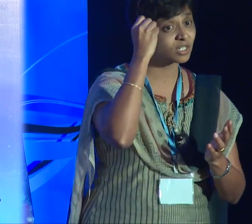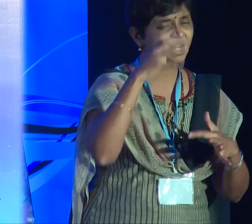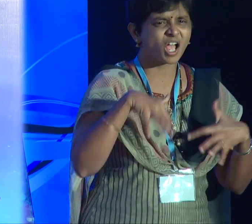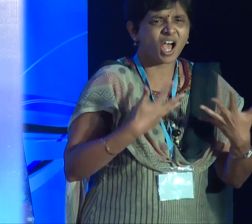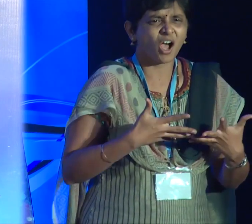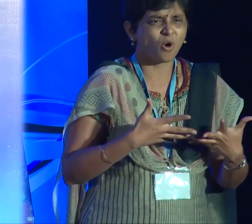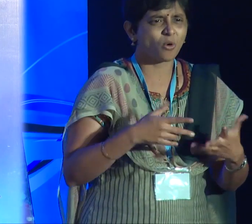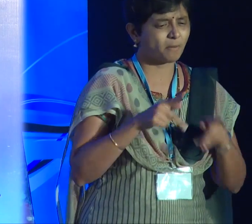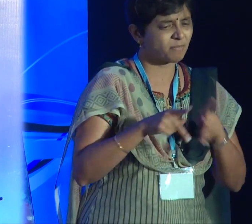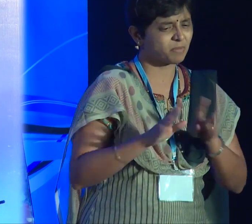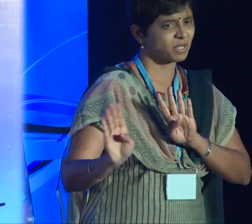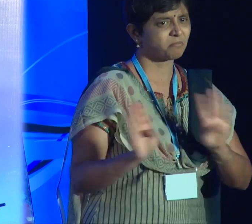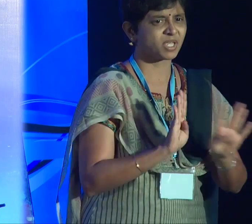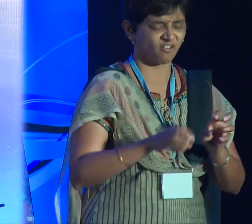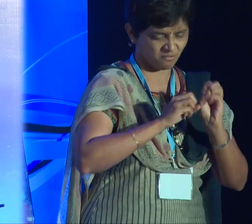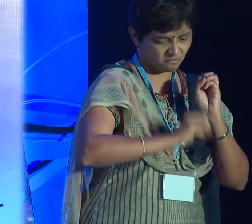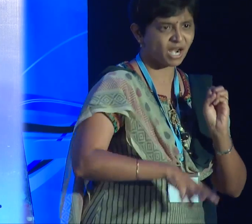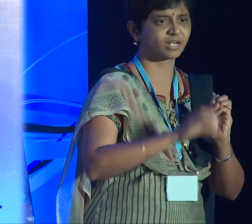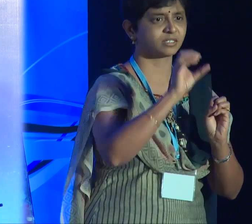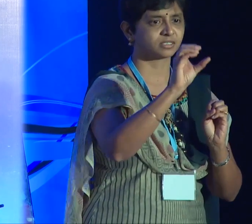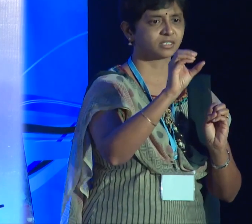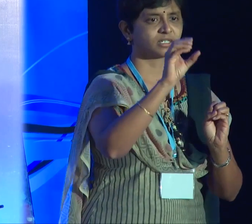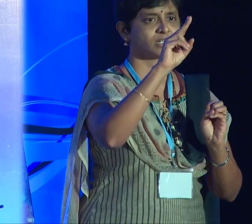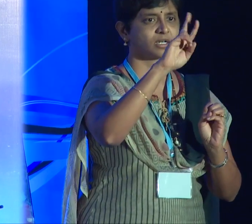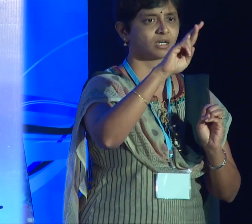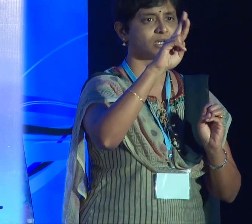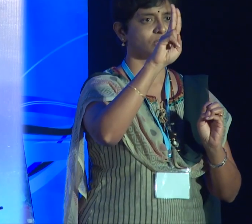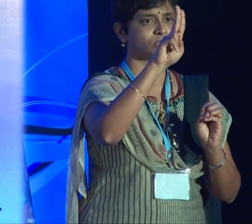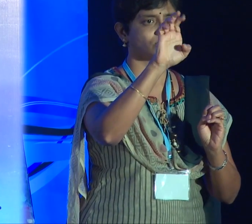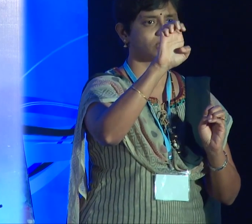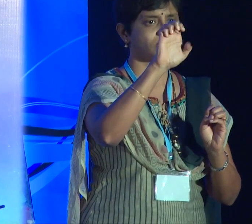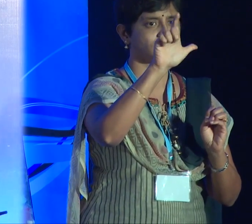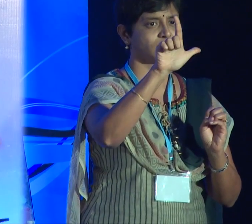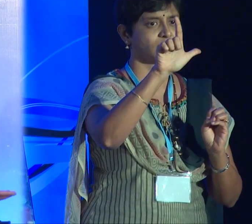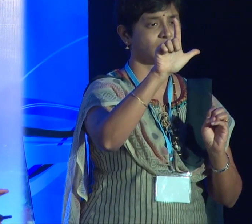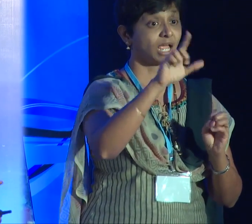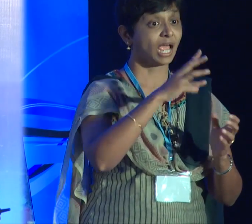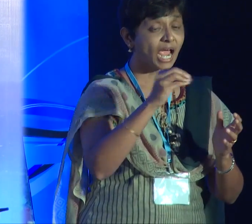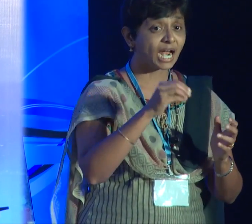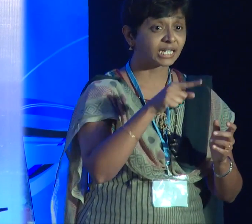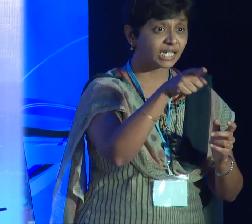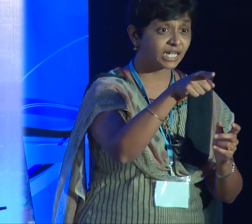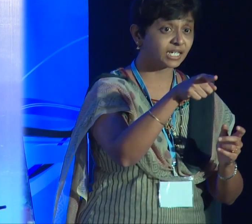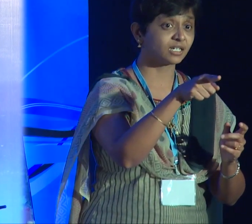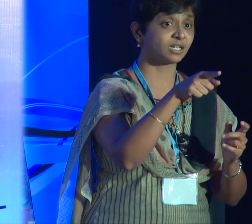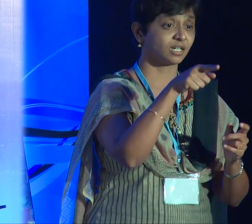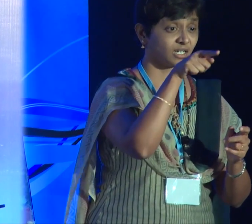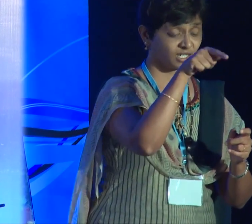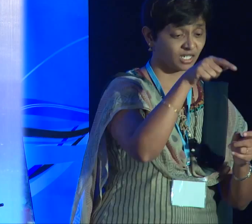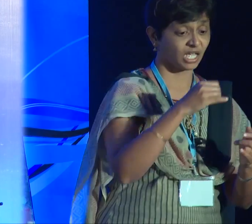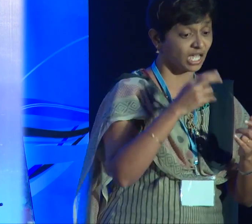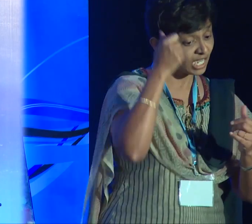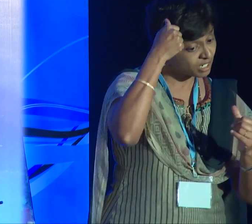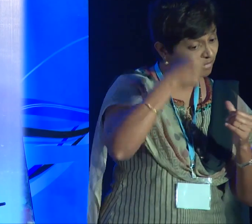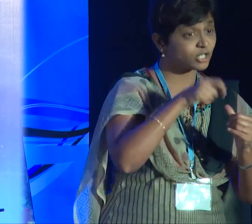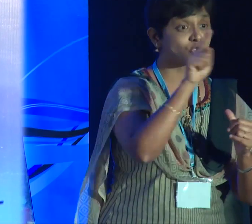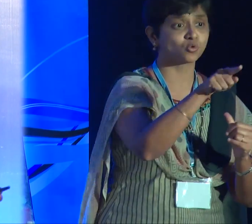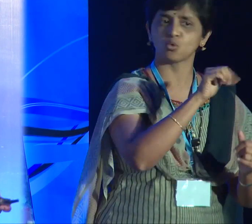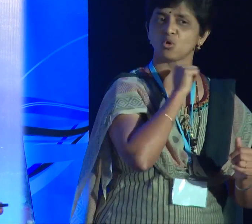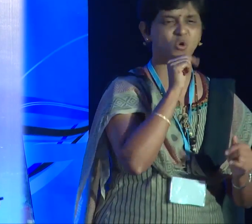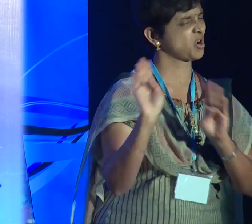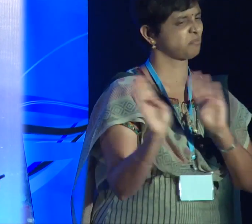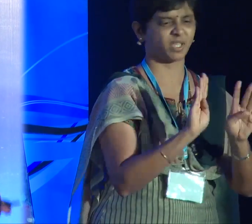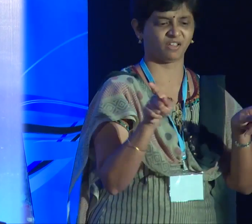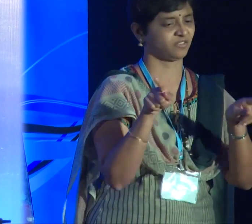about it, of course. This is trying to communicate about inclusion, about how